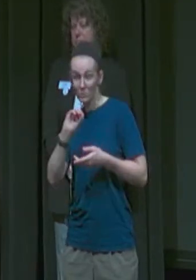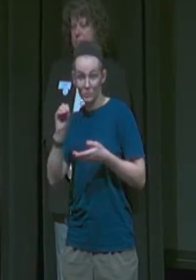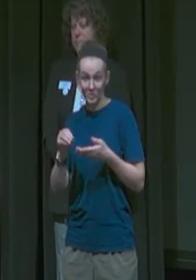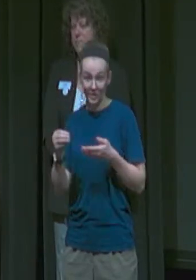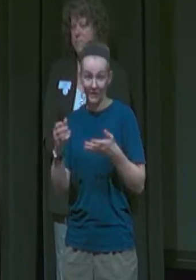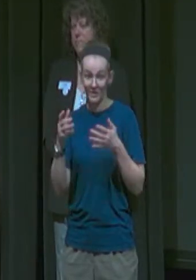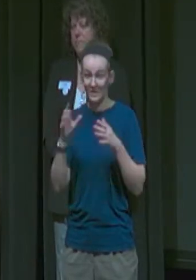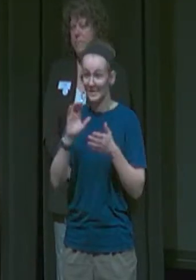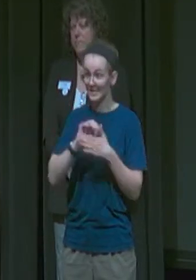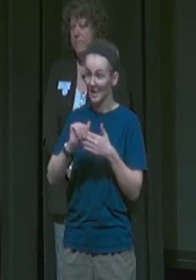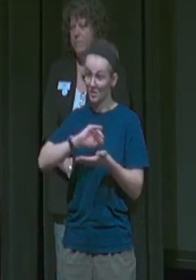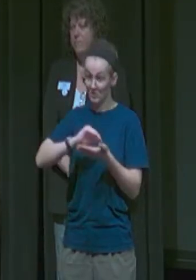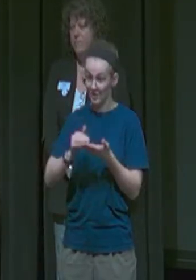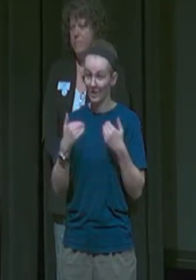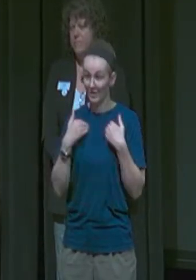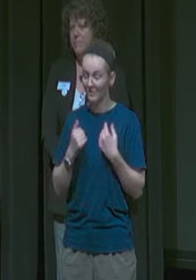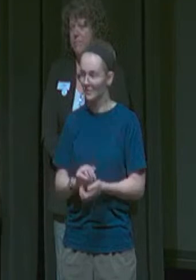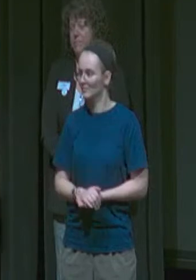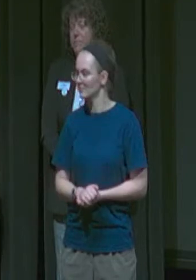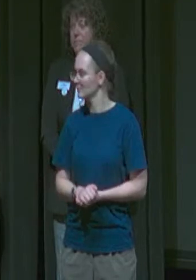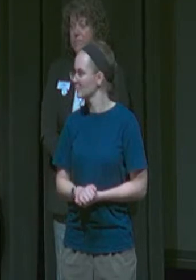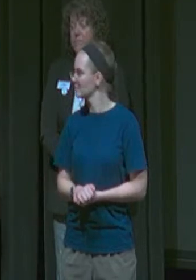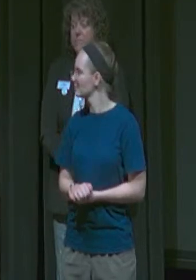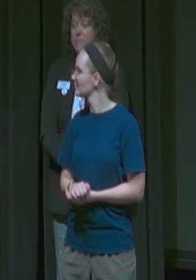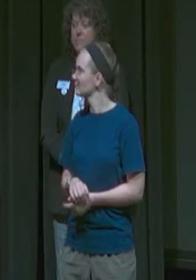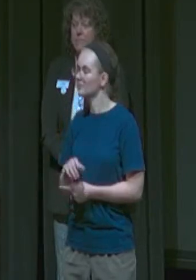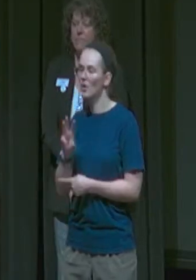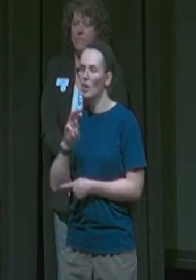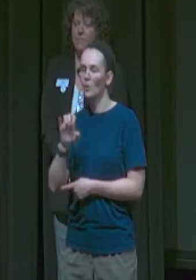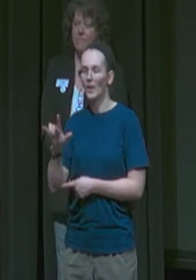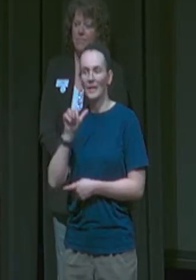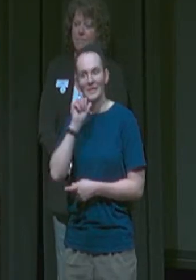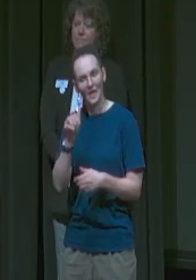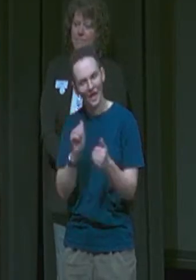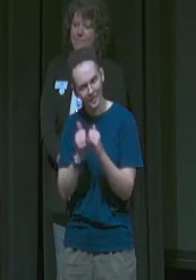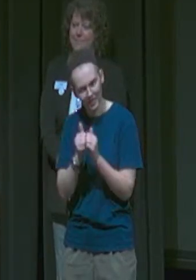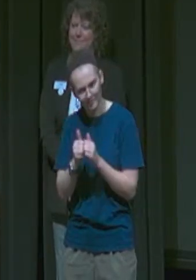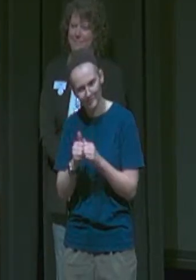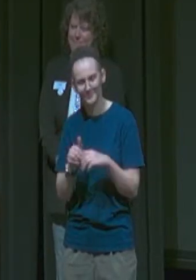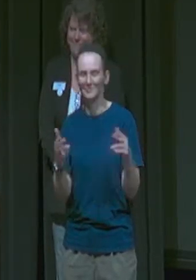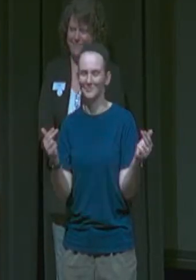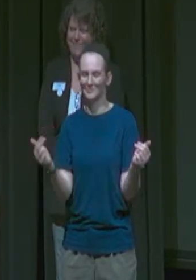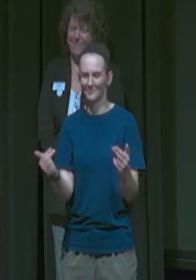or dollar amount? Well, Just curious. it wasn't a competition.